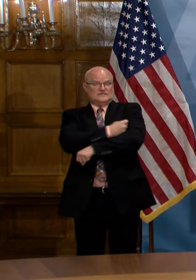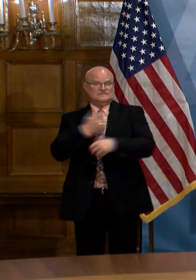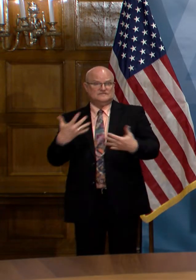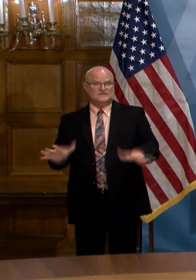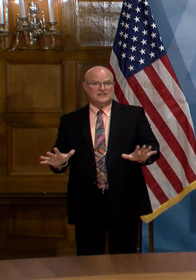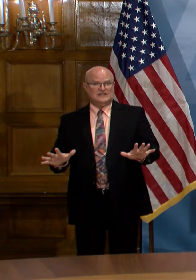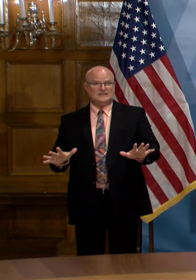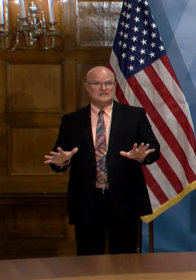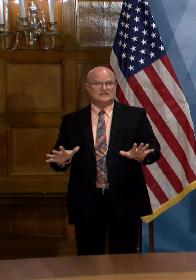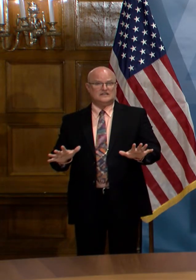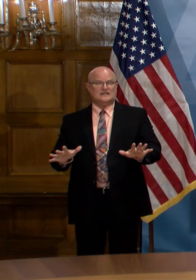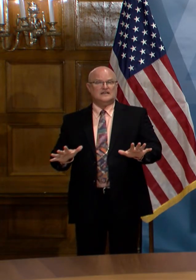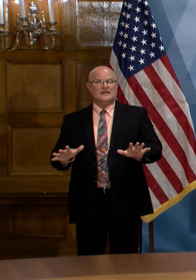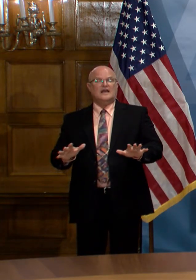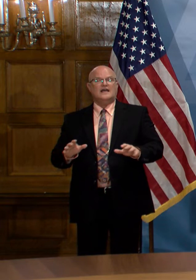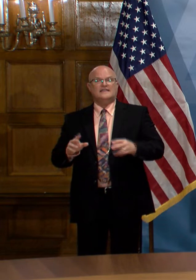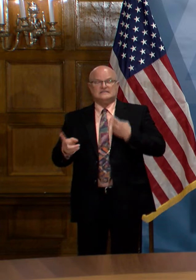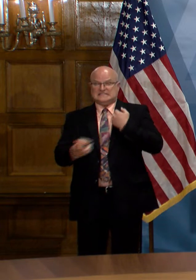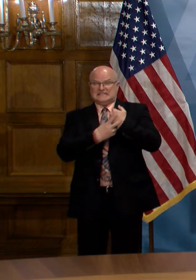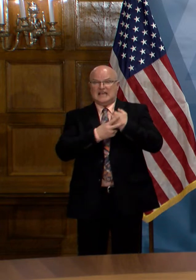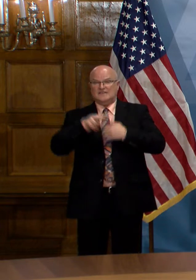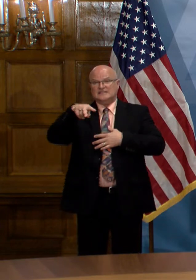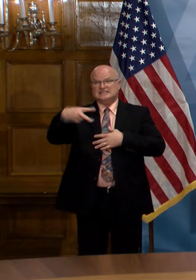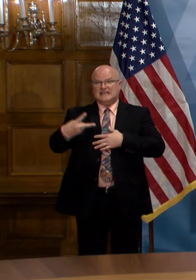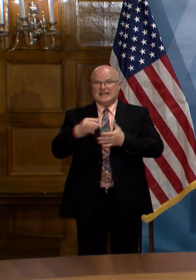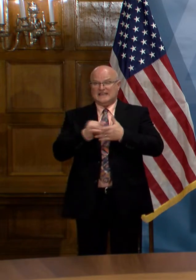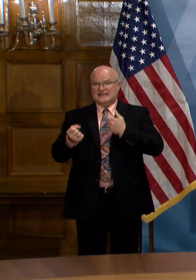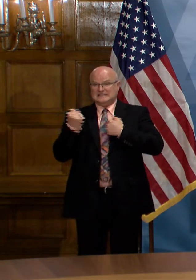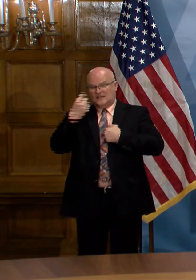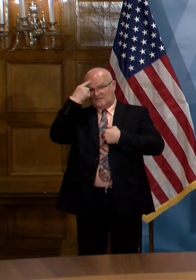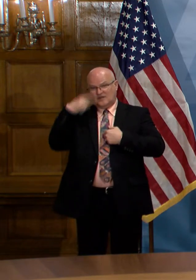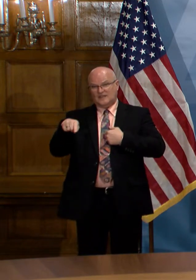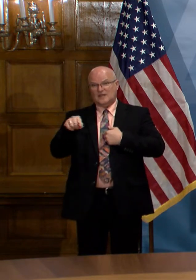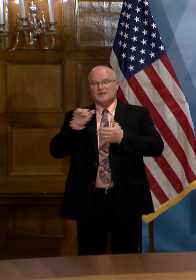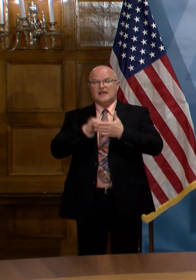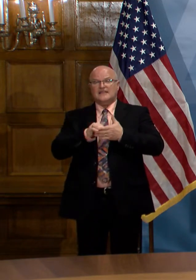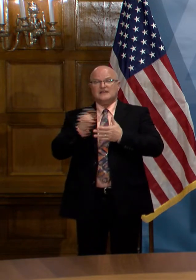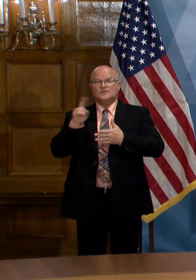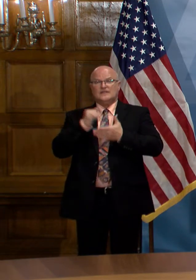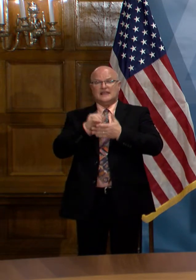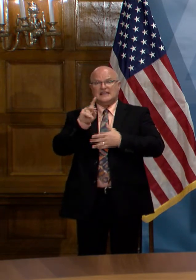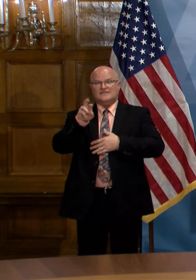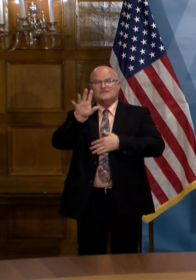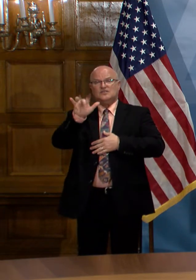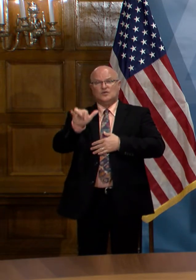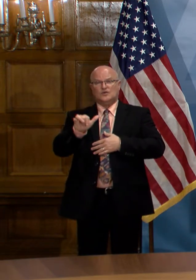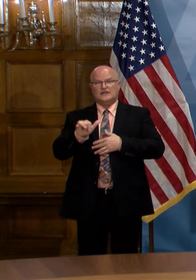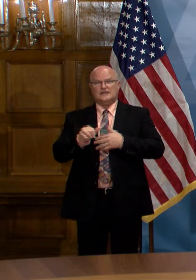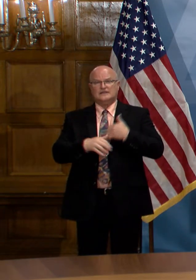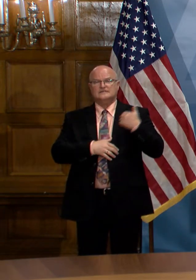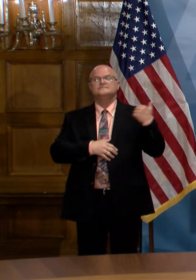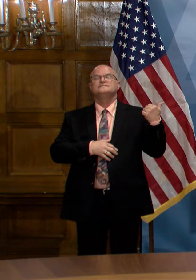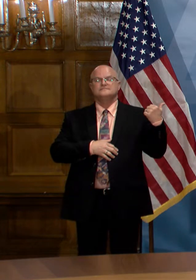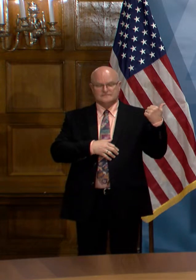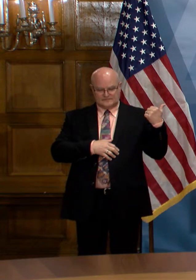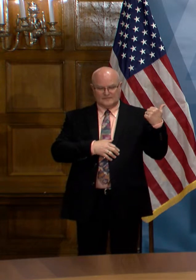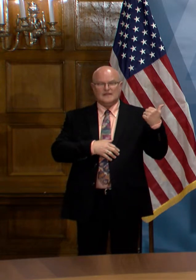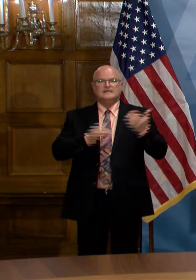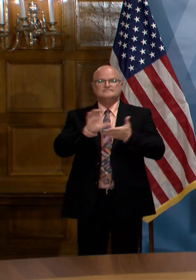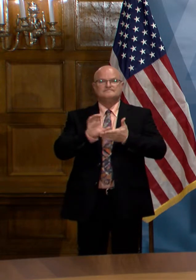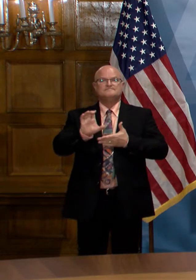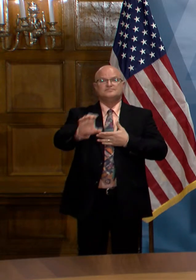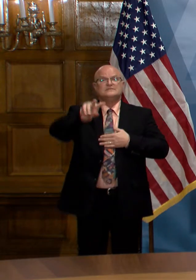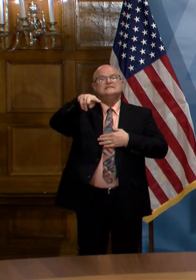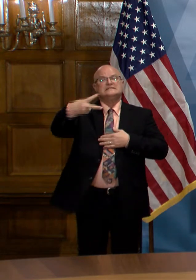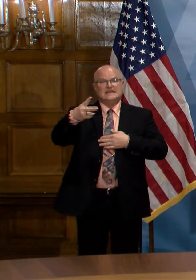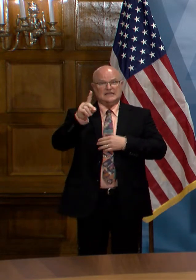dose, they are allocated a second dose, so that's being held for them, and that's part of that inventory? They are allocated a